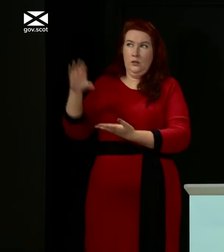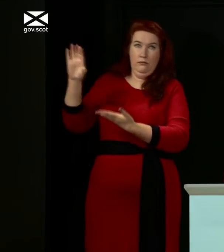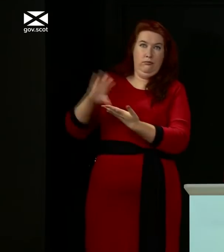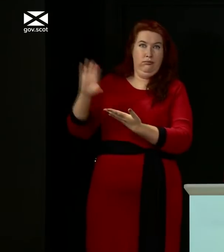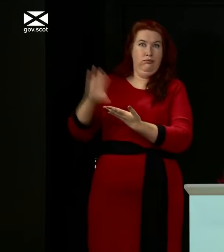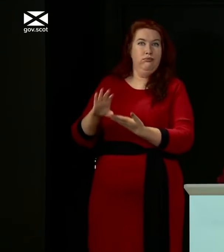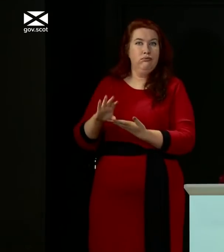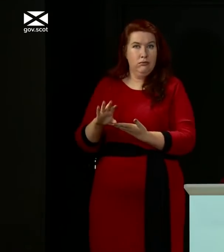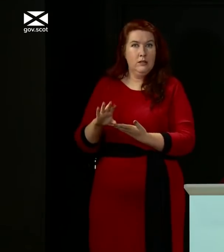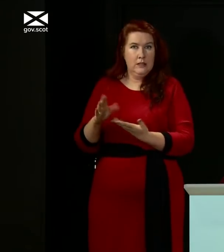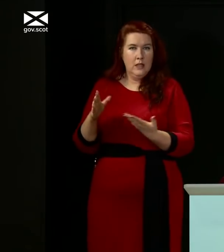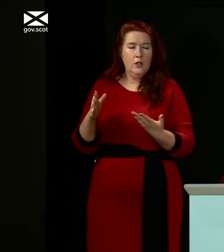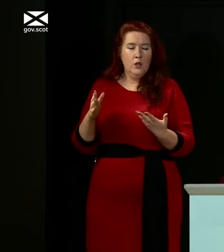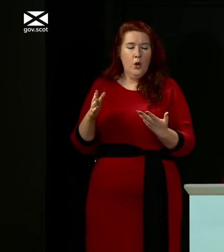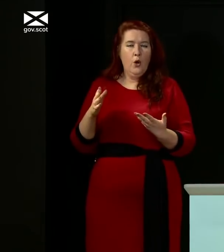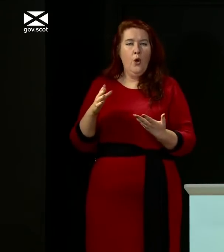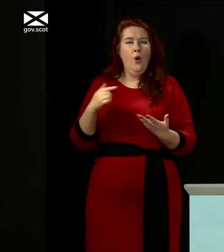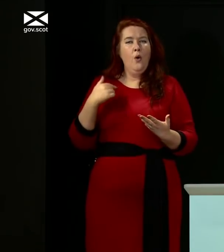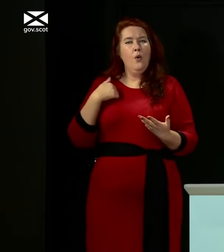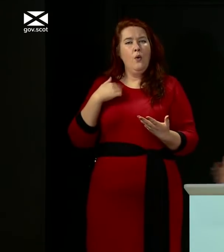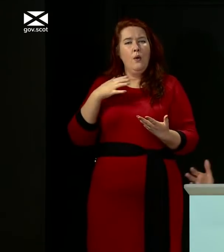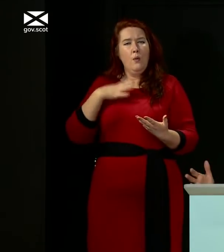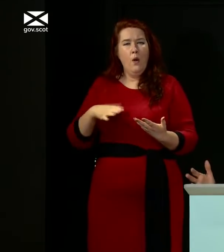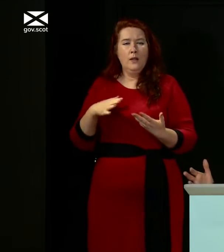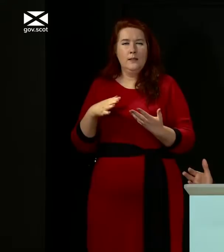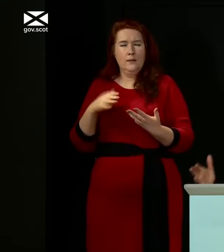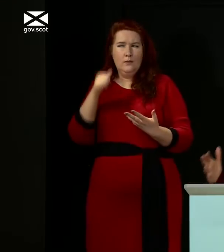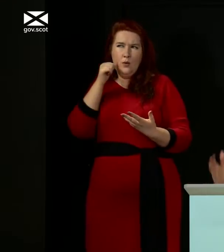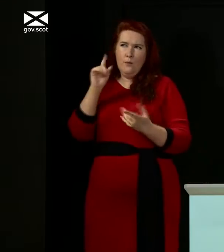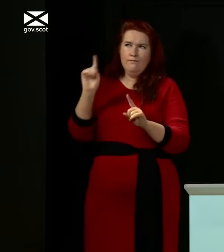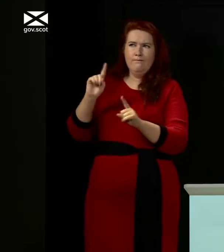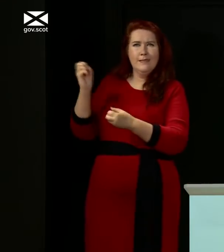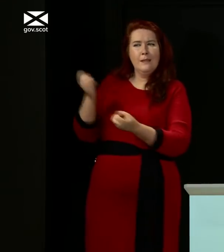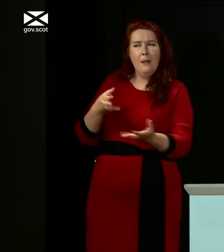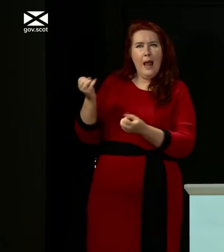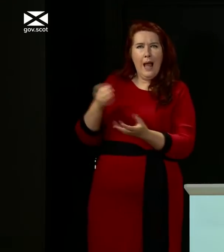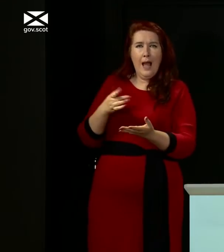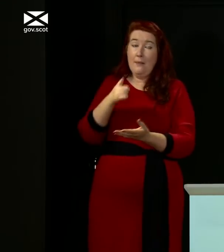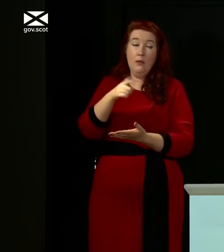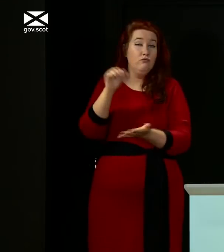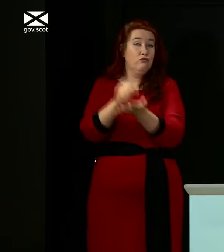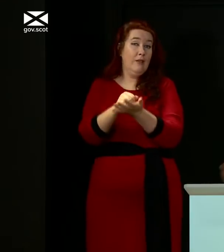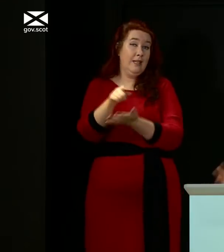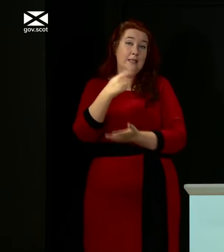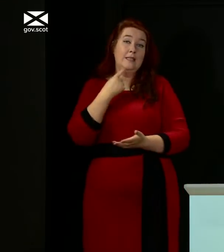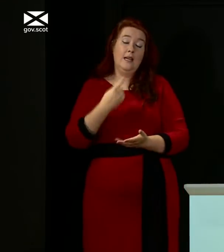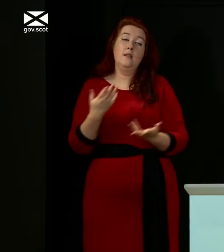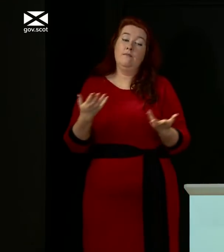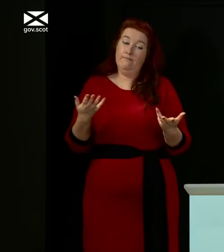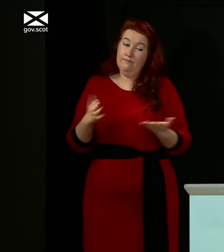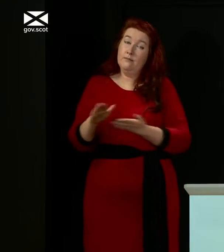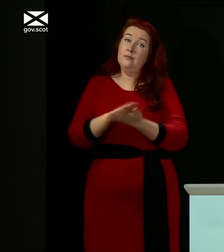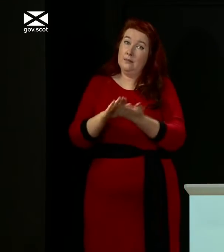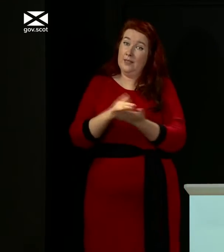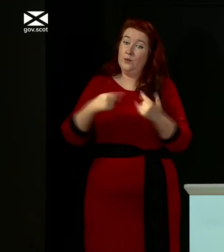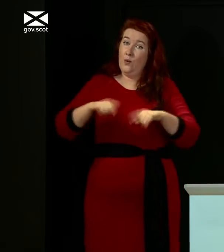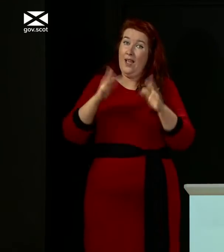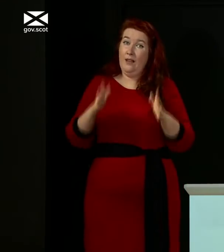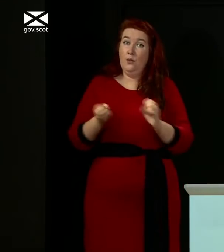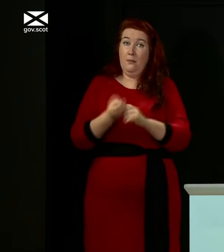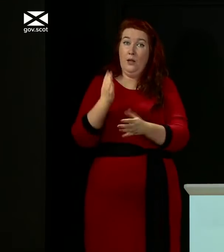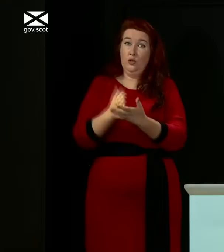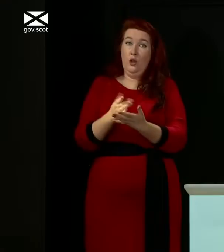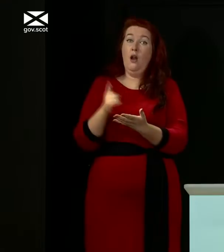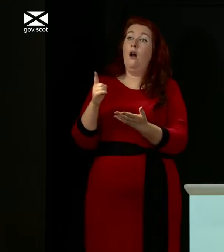are wanting to get greater certainty around the supply schedules, but you're absolutely right to say that we then have to make sure that we have